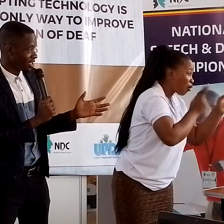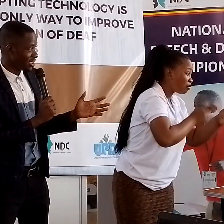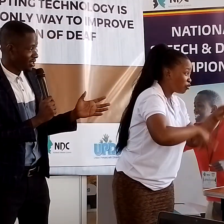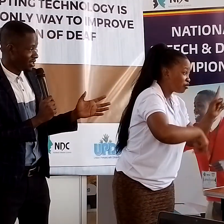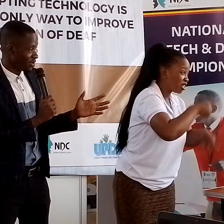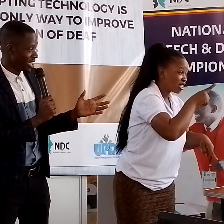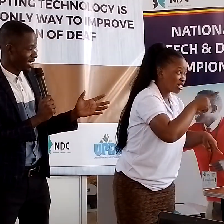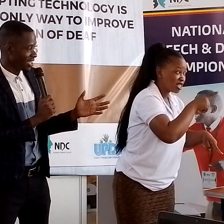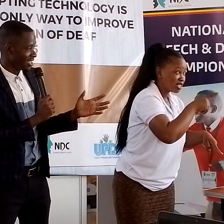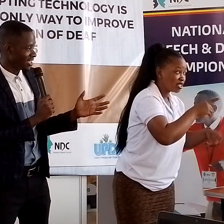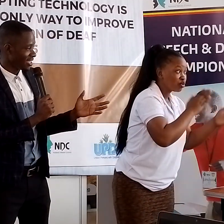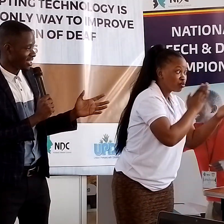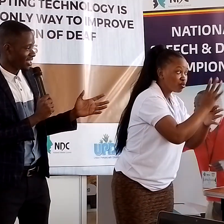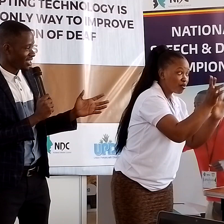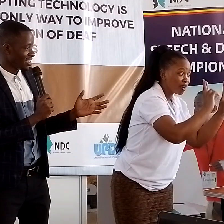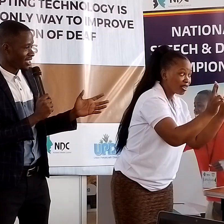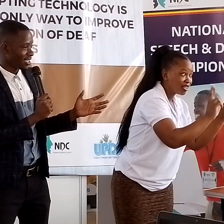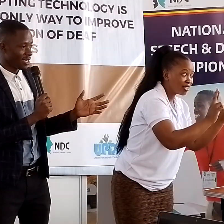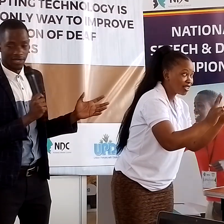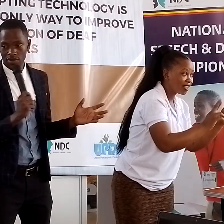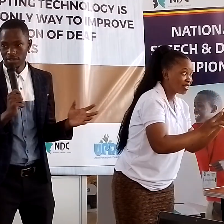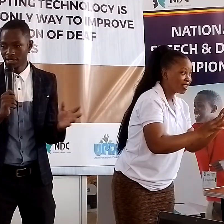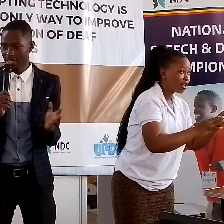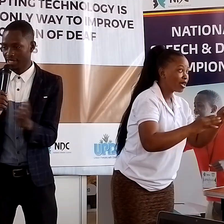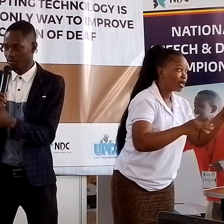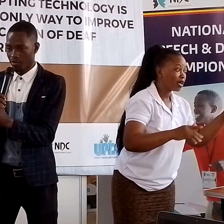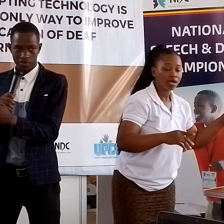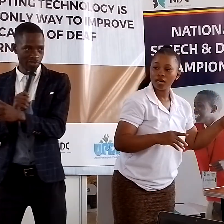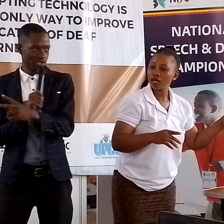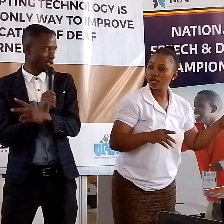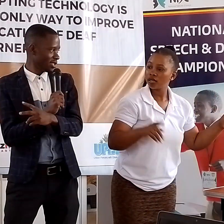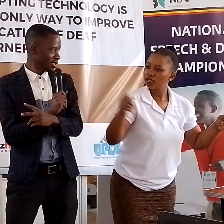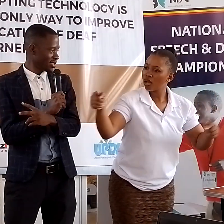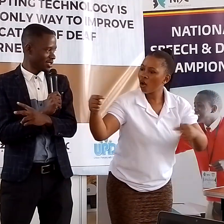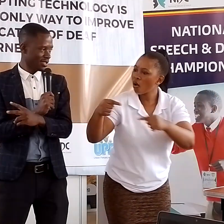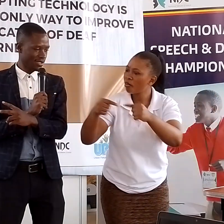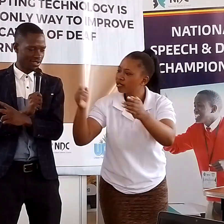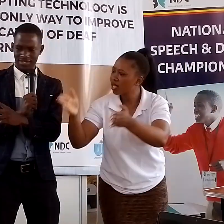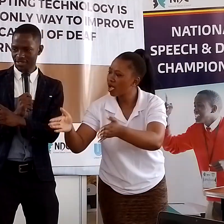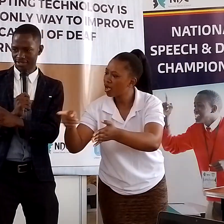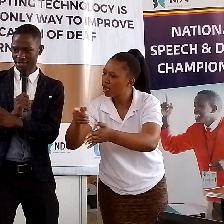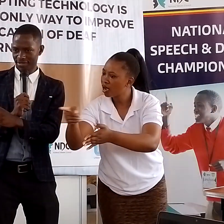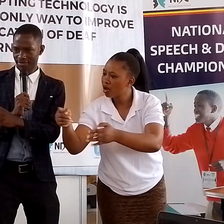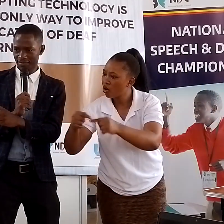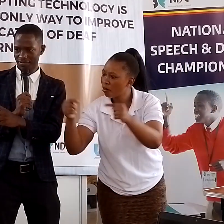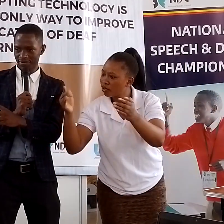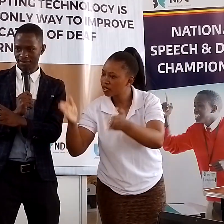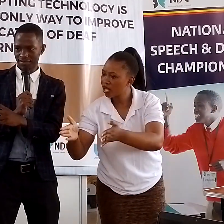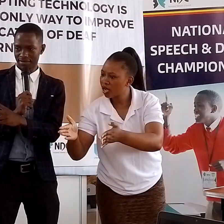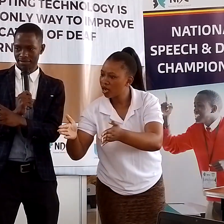Yes? You ready? Okay. This is team proposition.